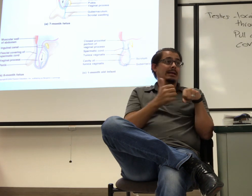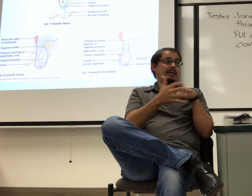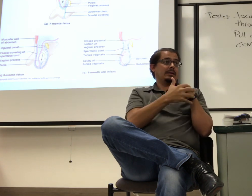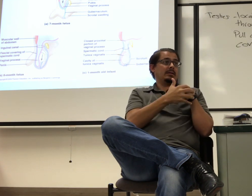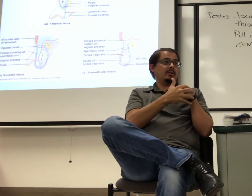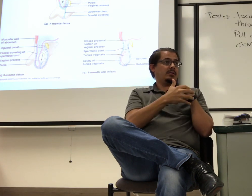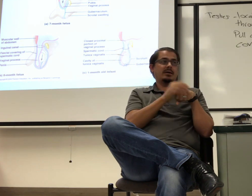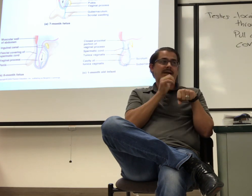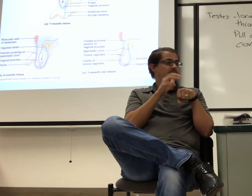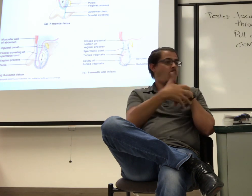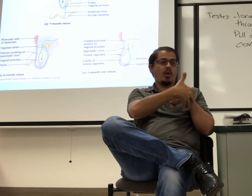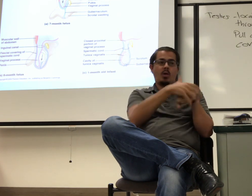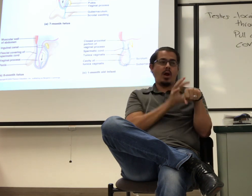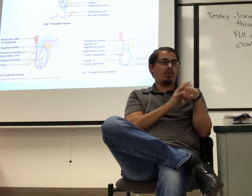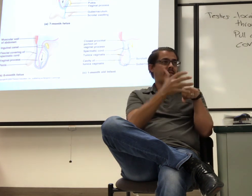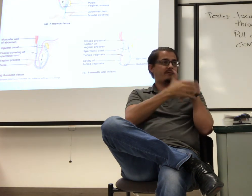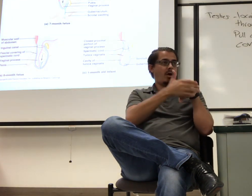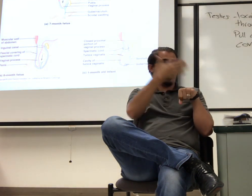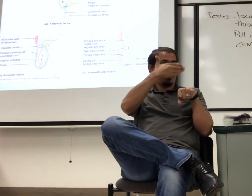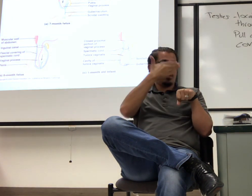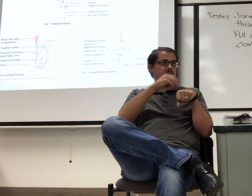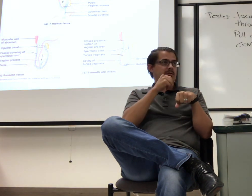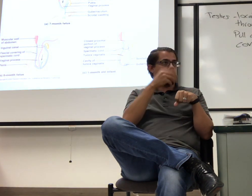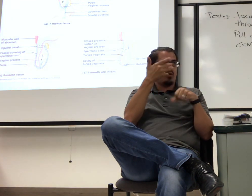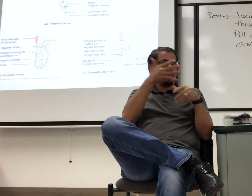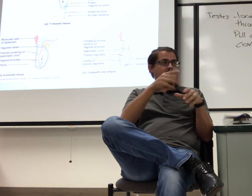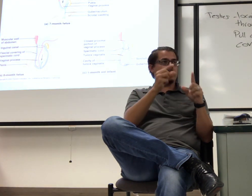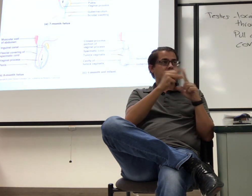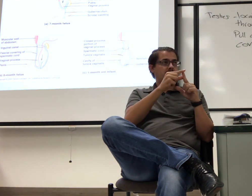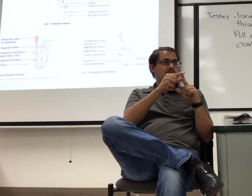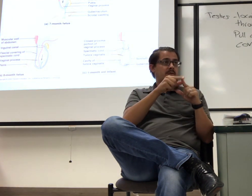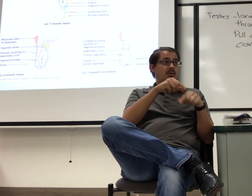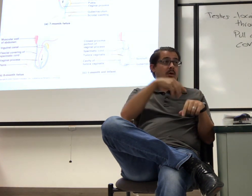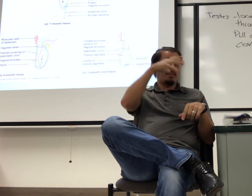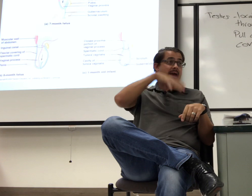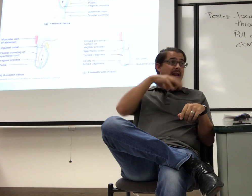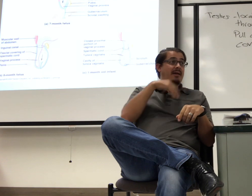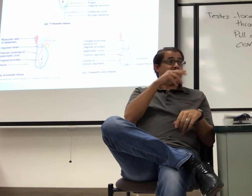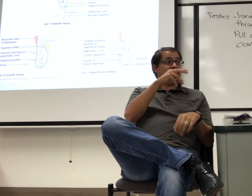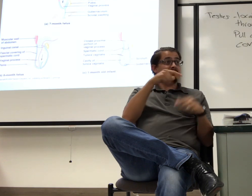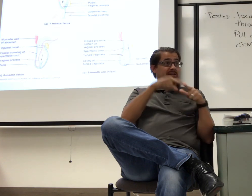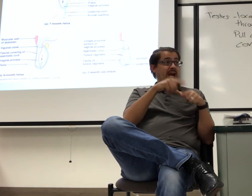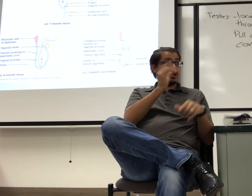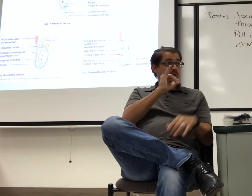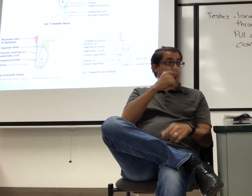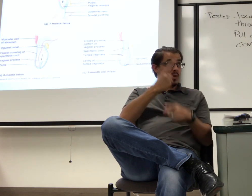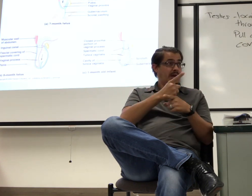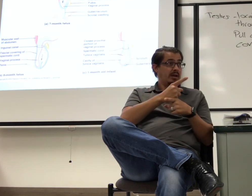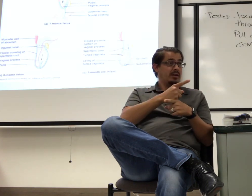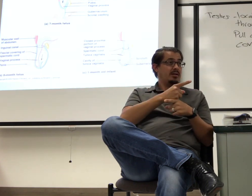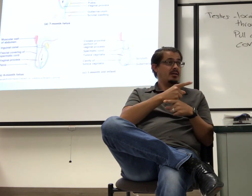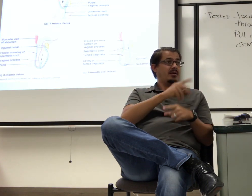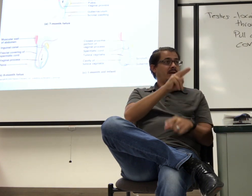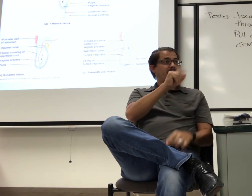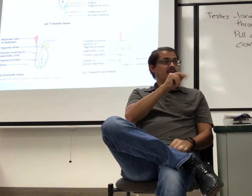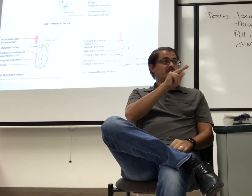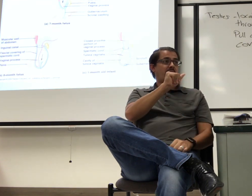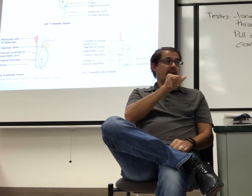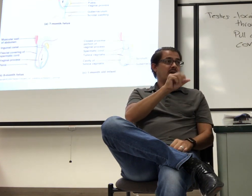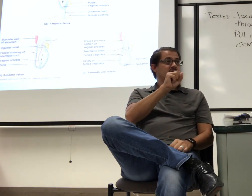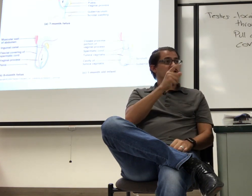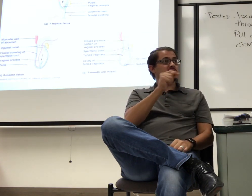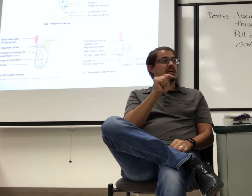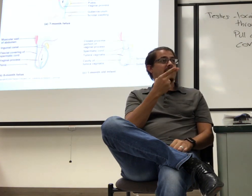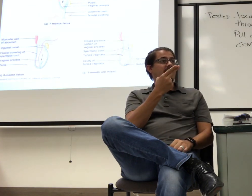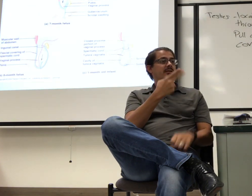all the way around. So don't let the term confuse you. Men have a vagina too, right? Vagina means sheath. So